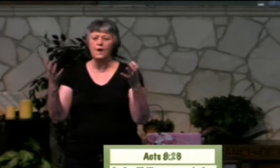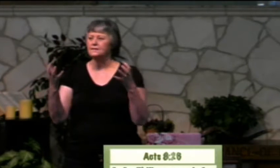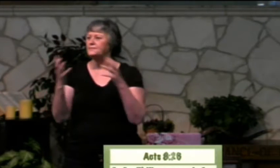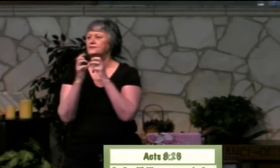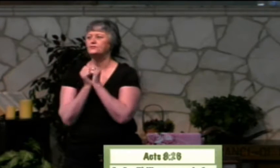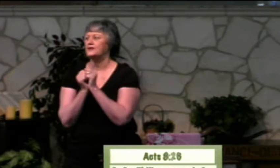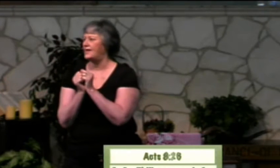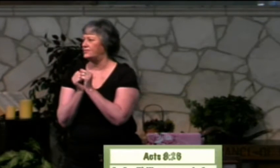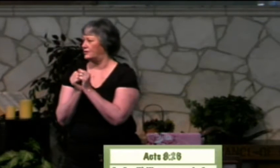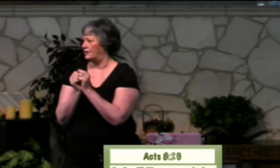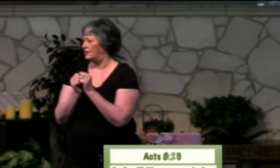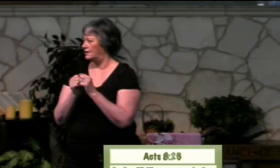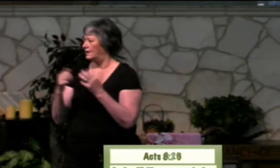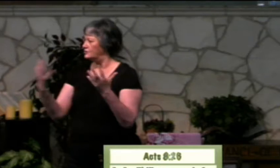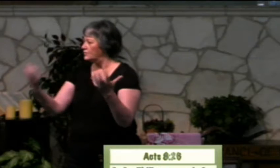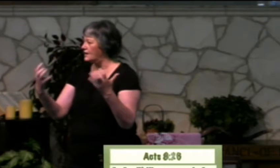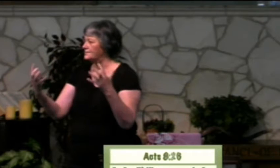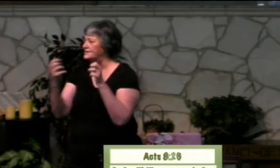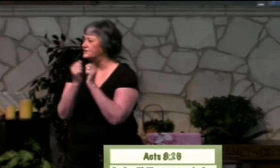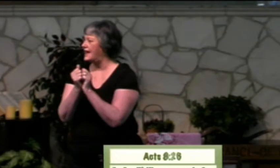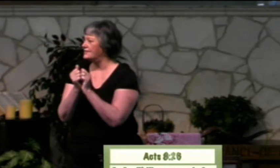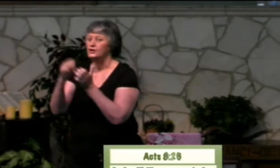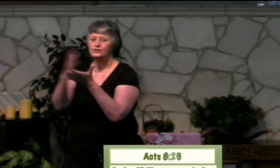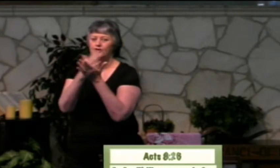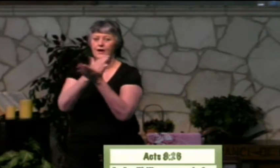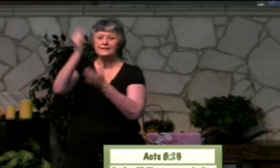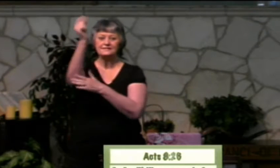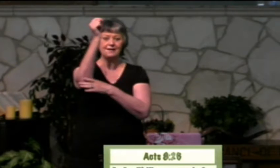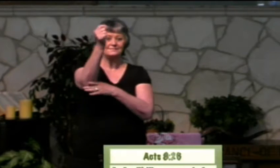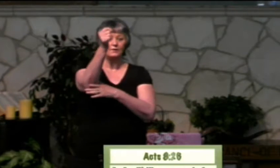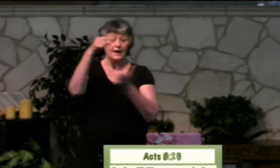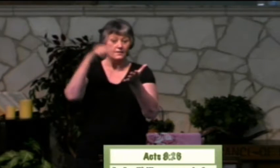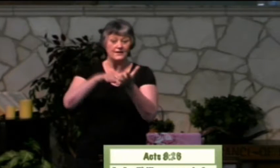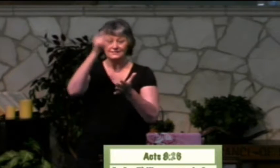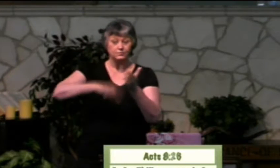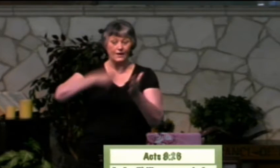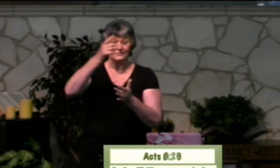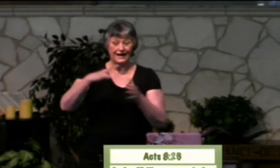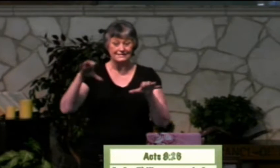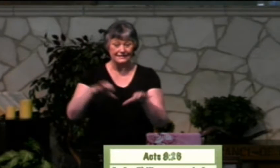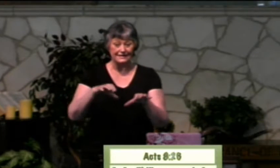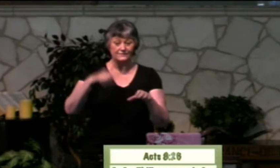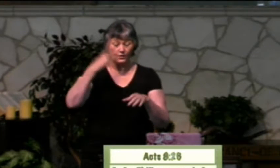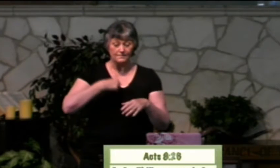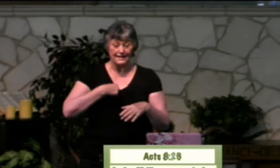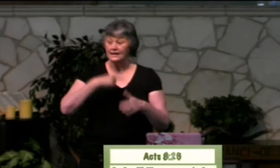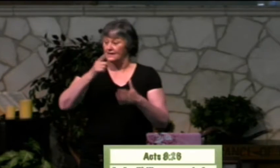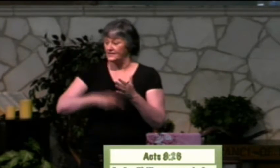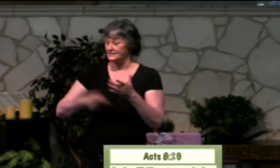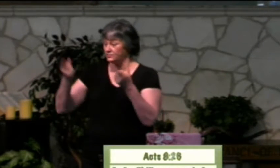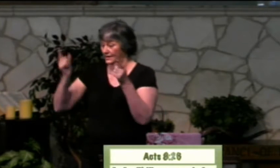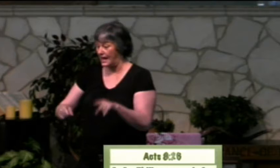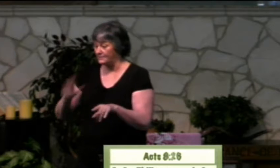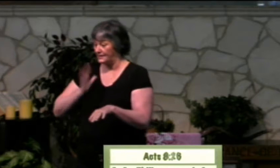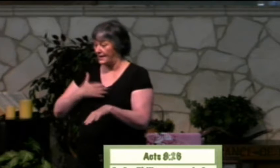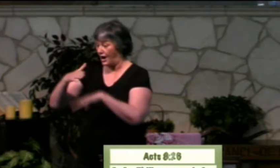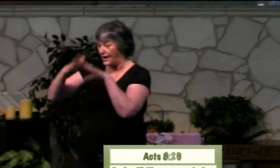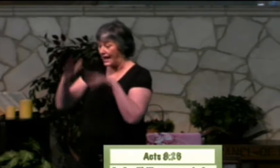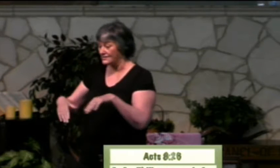to be together. You want to be together, sharing testimony. This is what God did for me. This is what happened at our house.